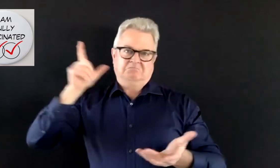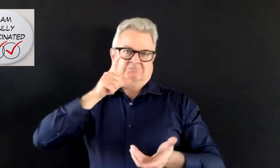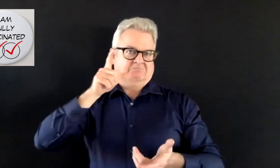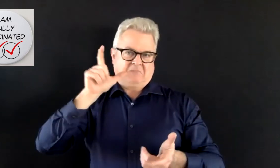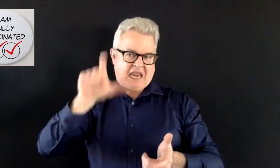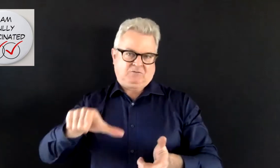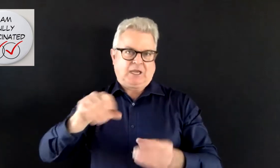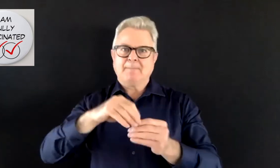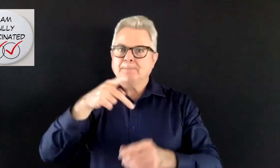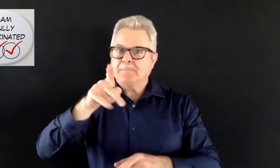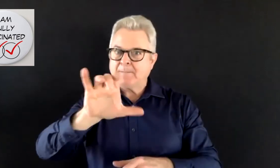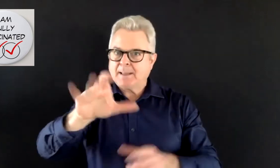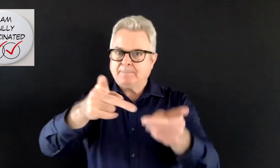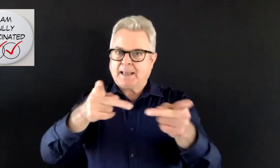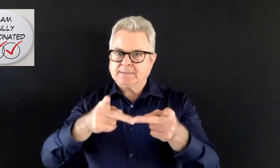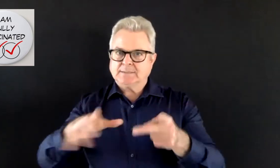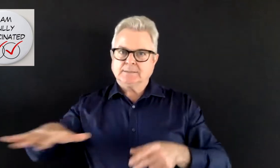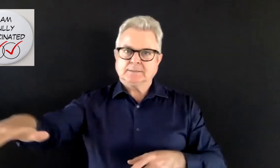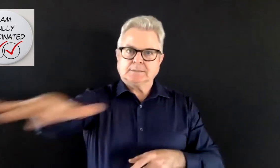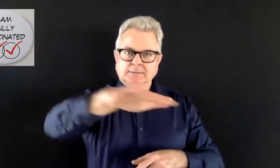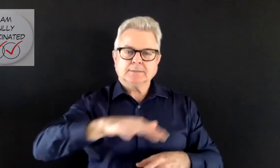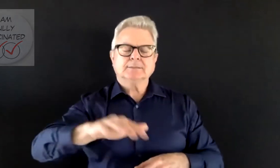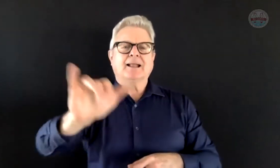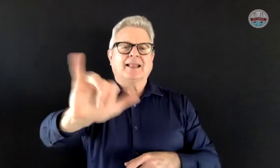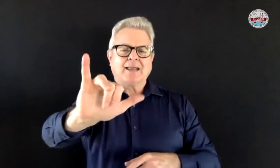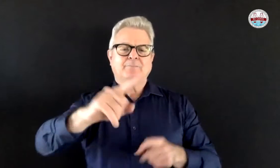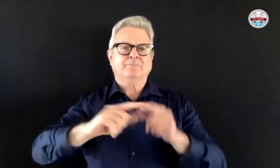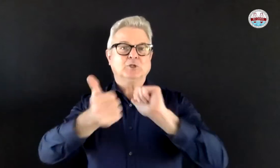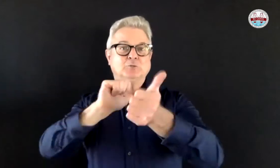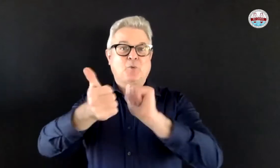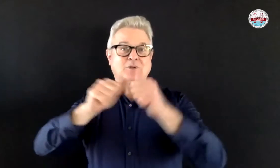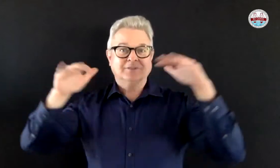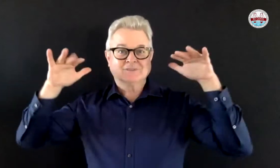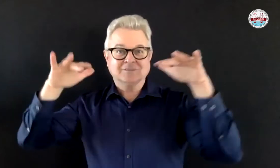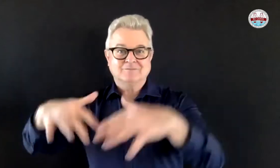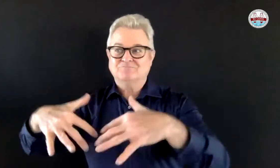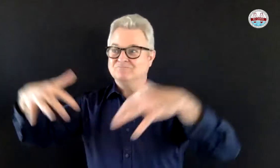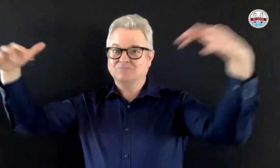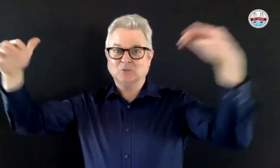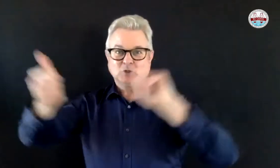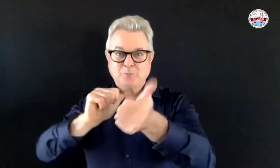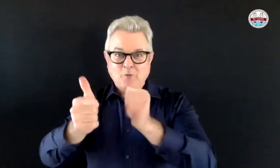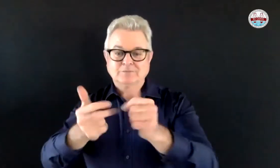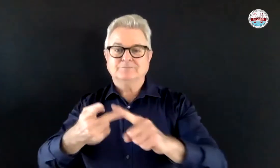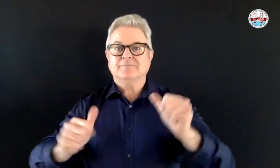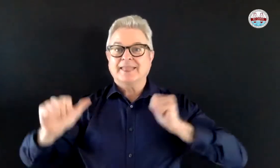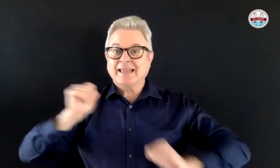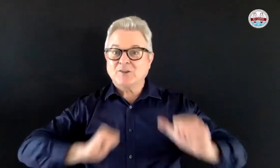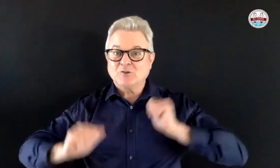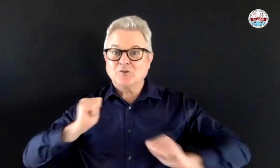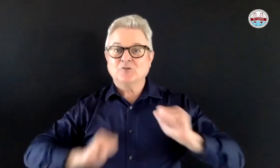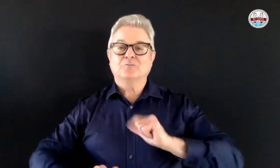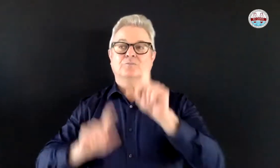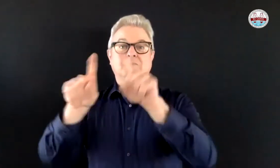with a booster and the 2 of your shots from Pfizer and Moderna with your booster in public places. So if you're going to like a sporting